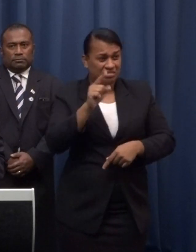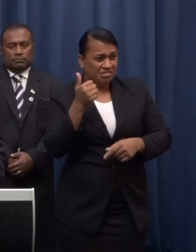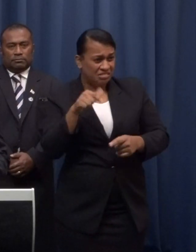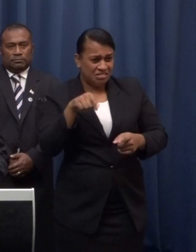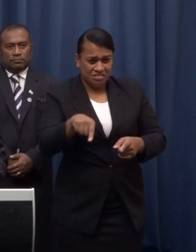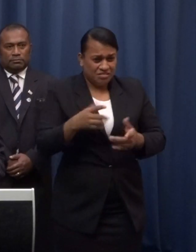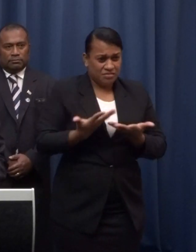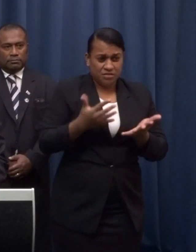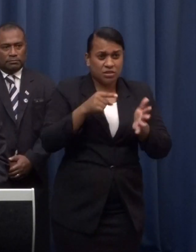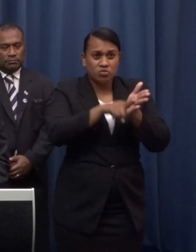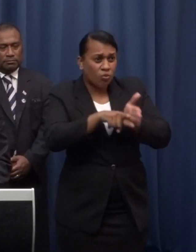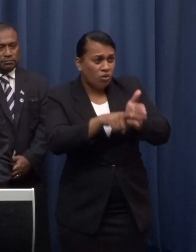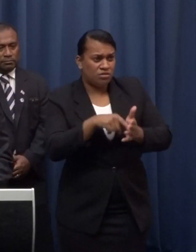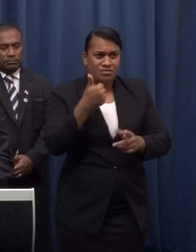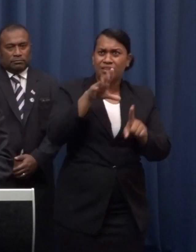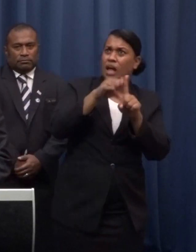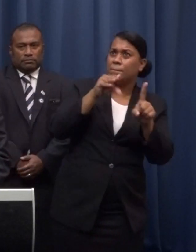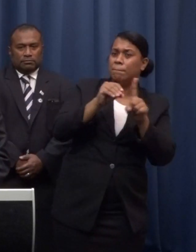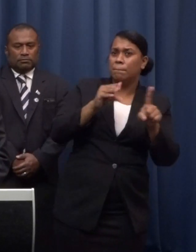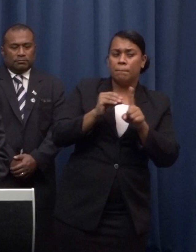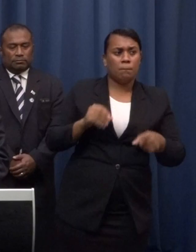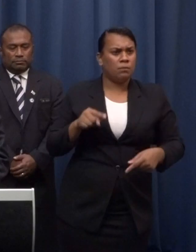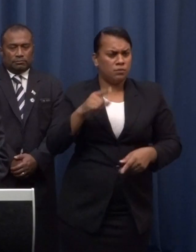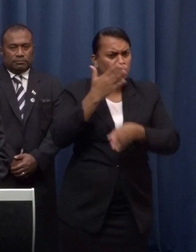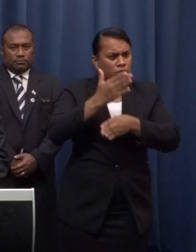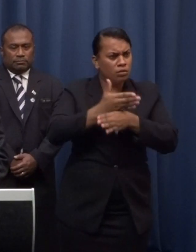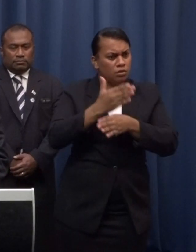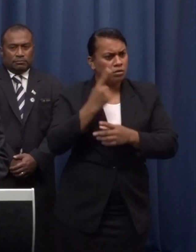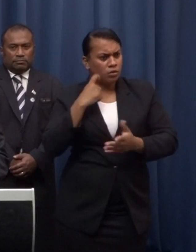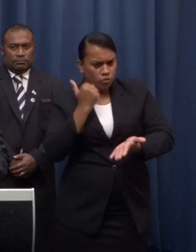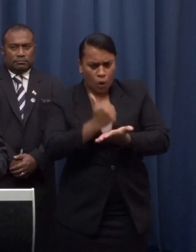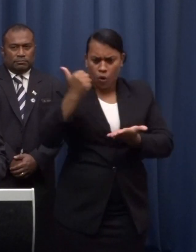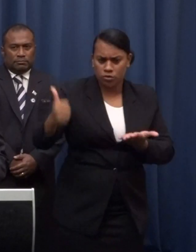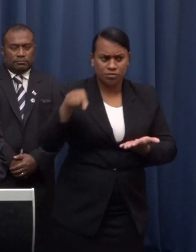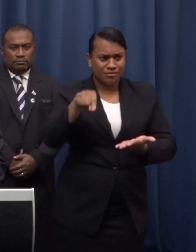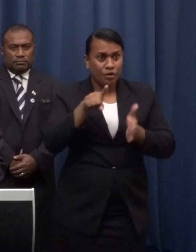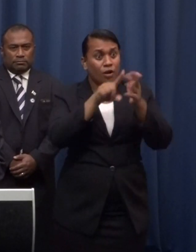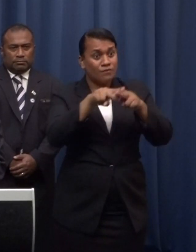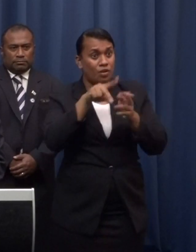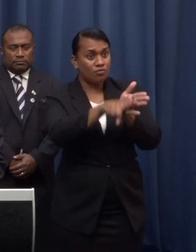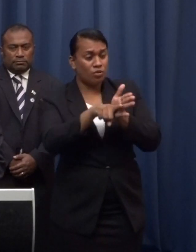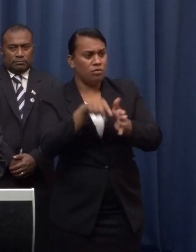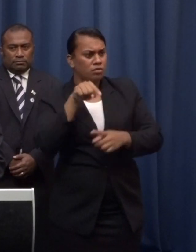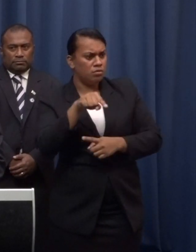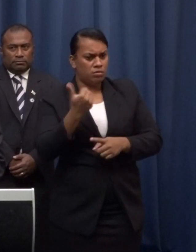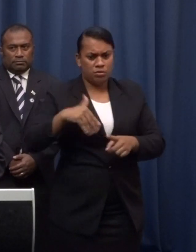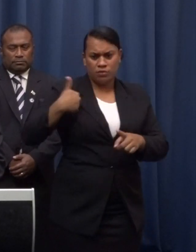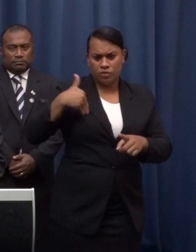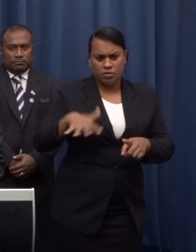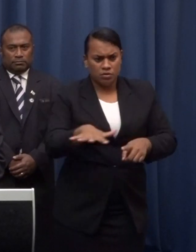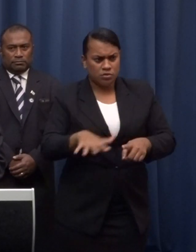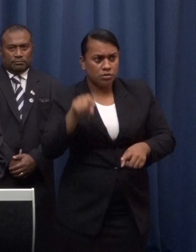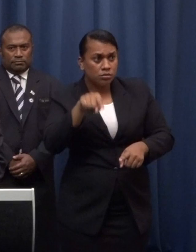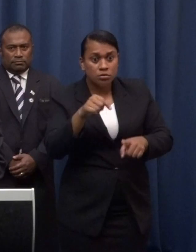for example, I work for Water Authority of Fiji in the Lautoka plant, it's within the confined area, but I live in